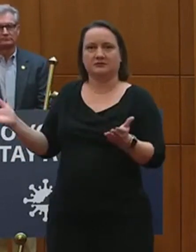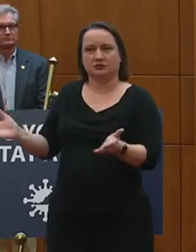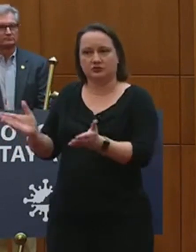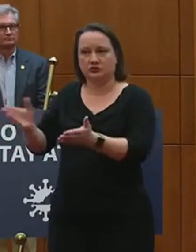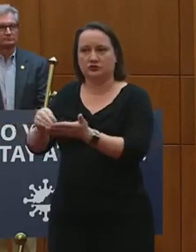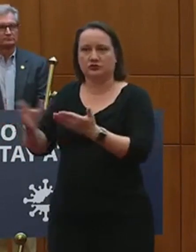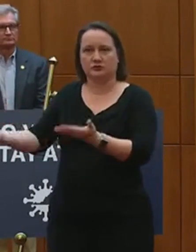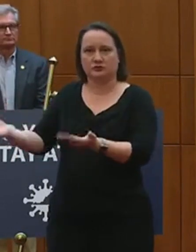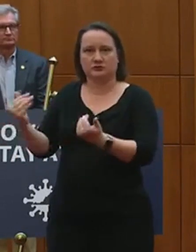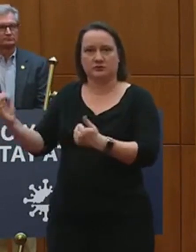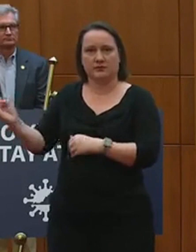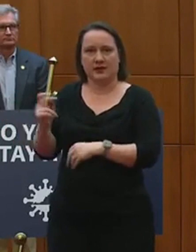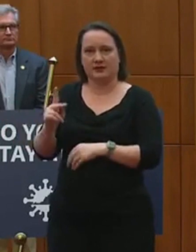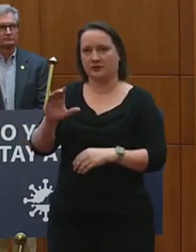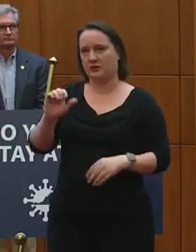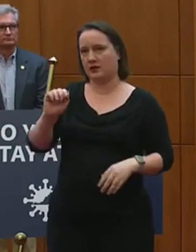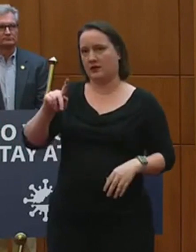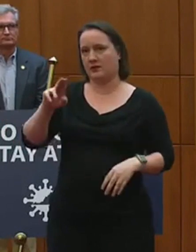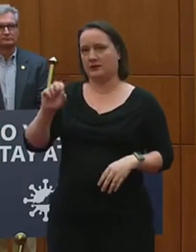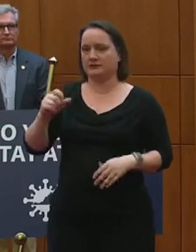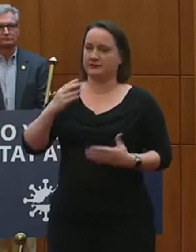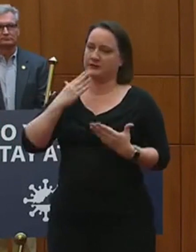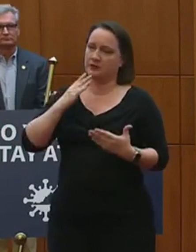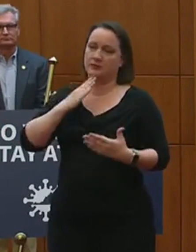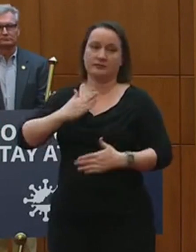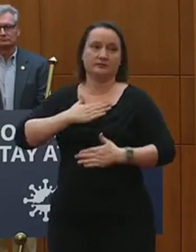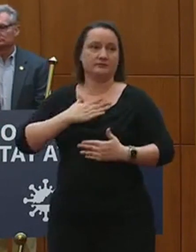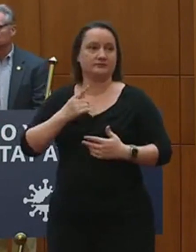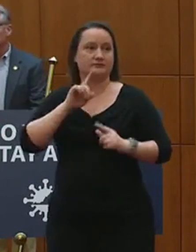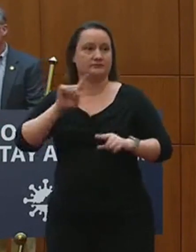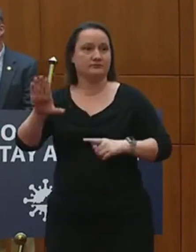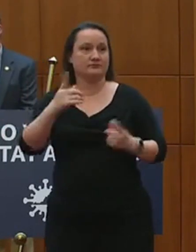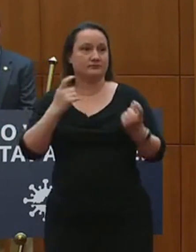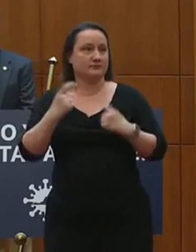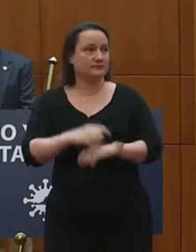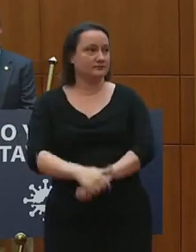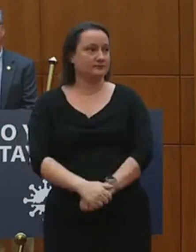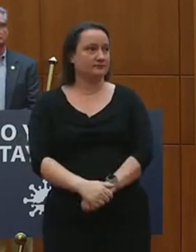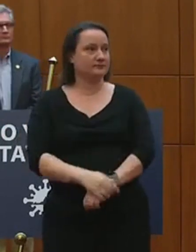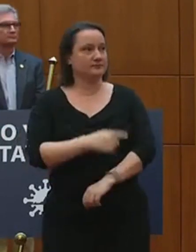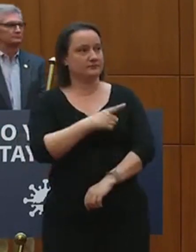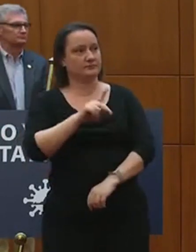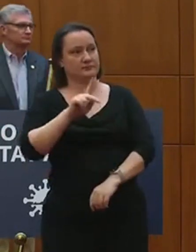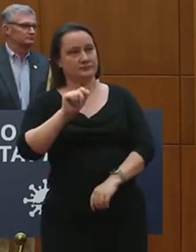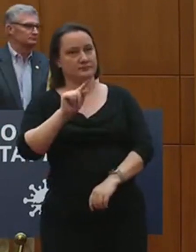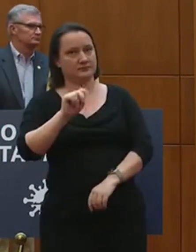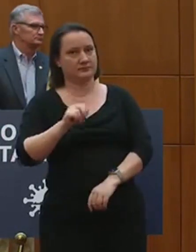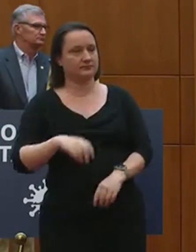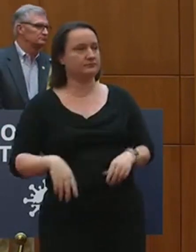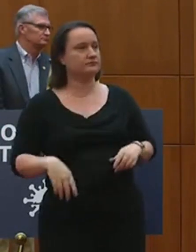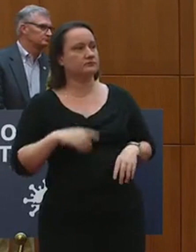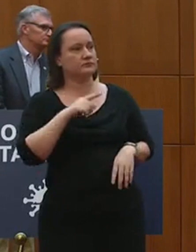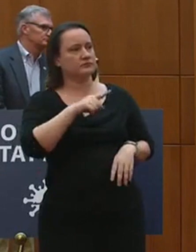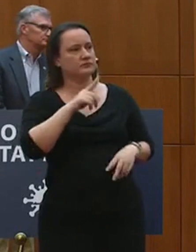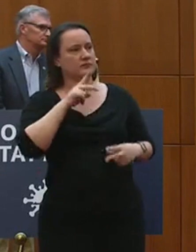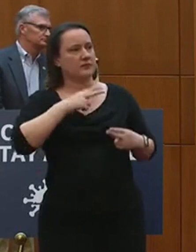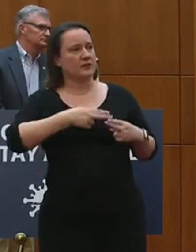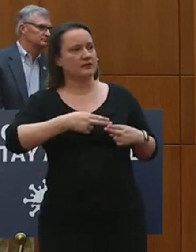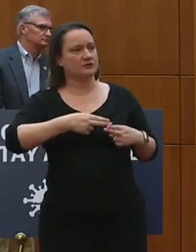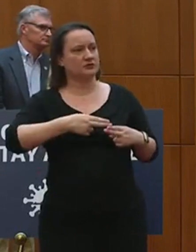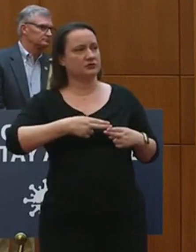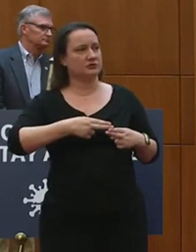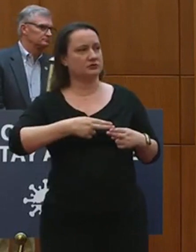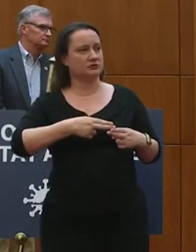to return to campus. Thank you. I'll be glad to take questions. Yeah, you mentioned